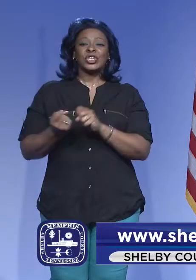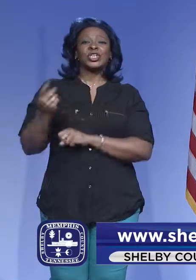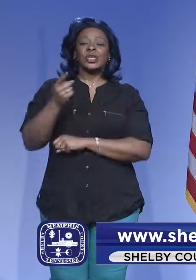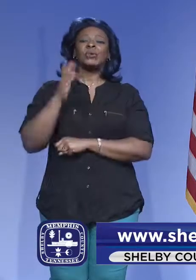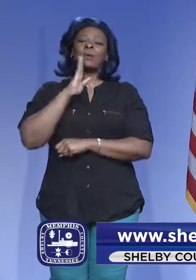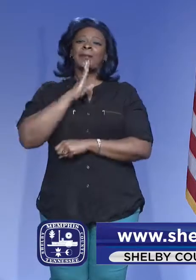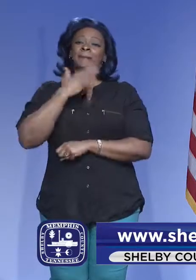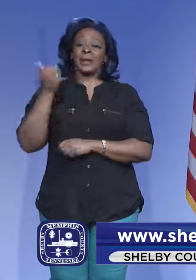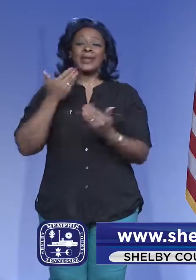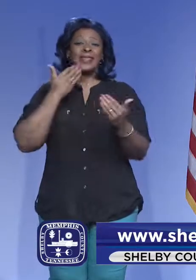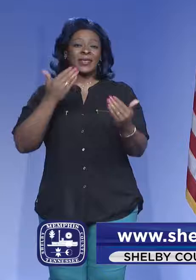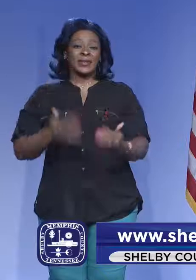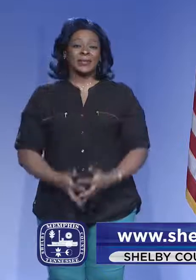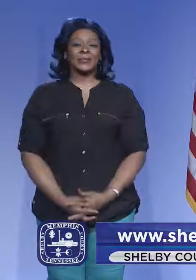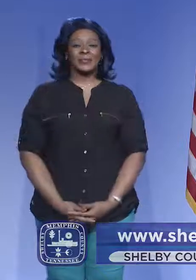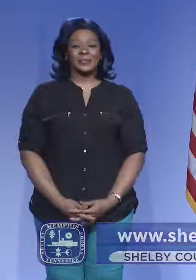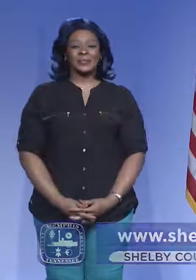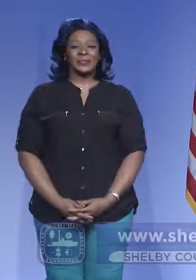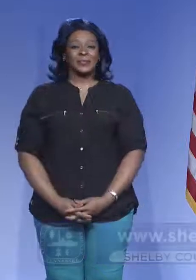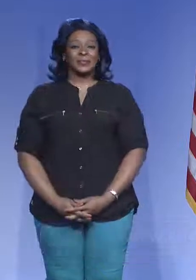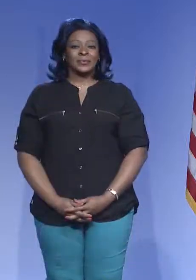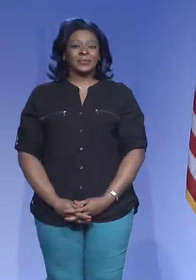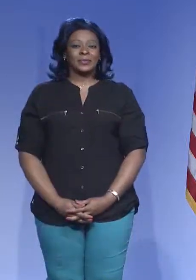well. Thank you.